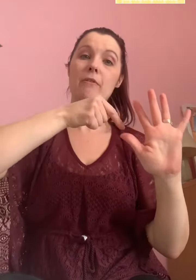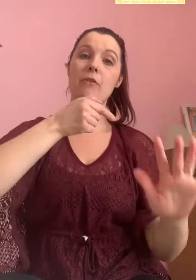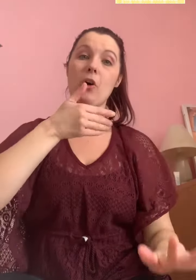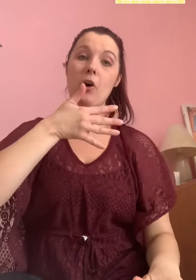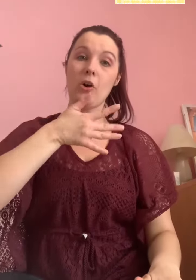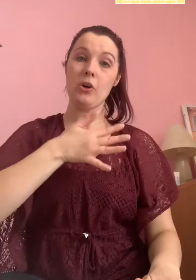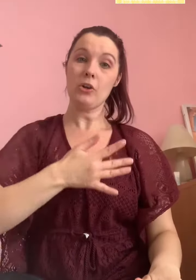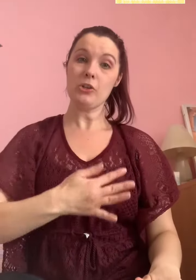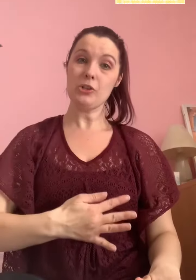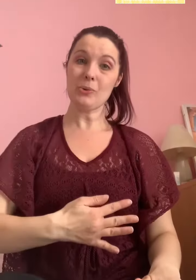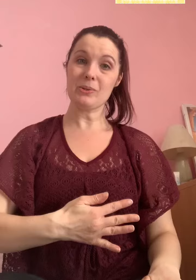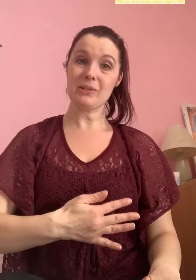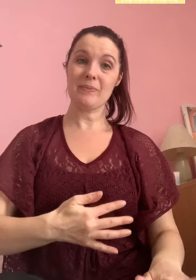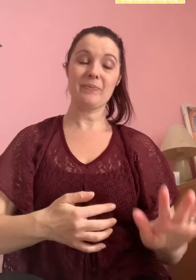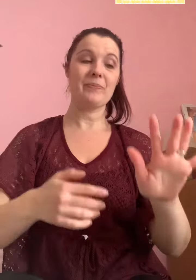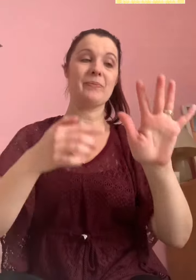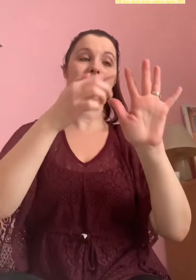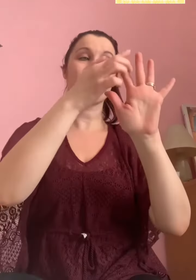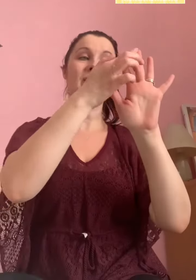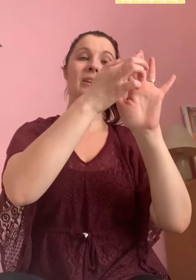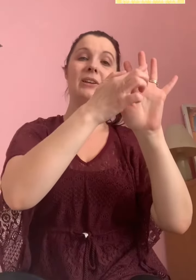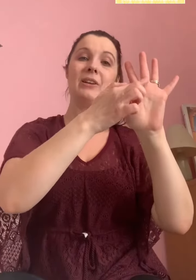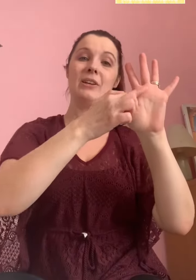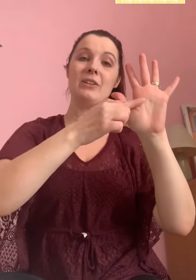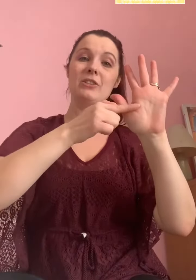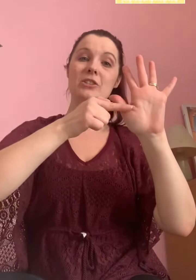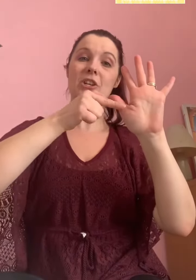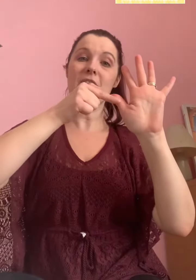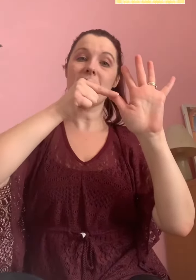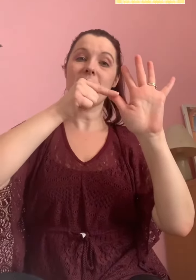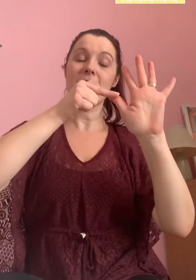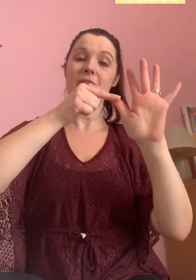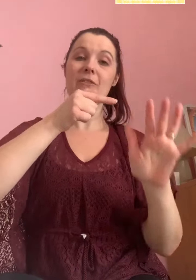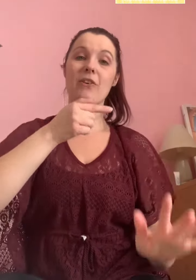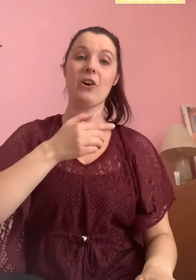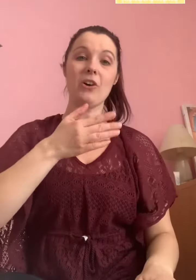for juice. J for